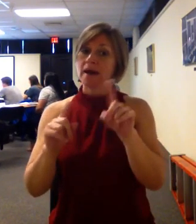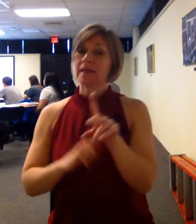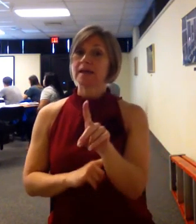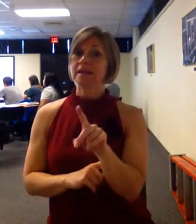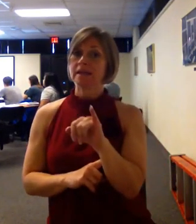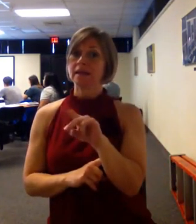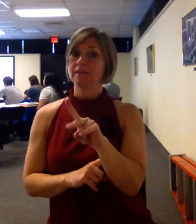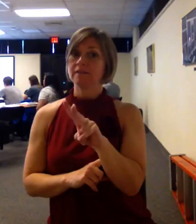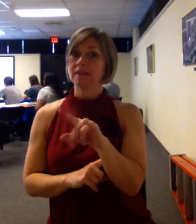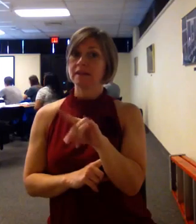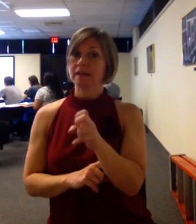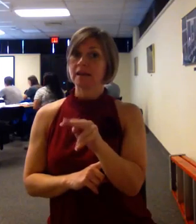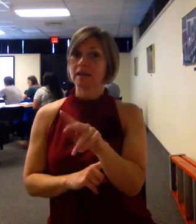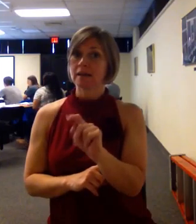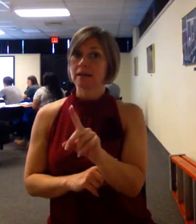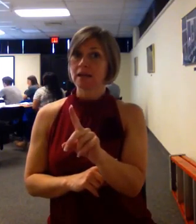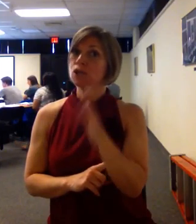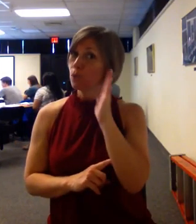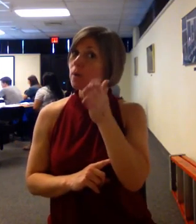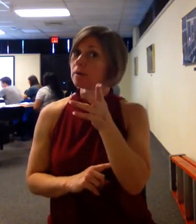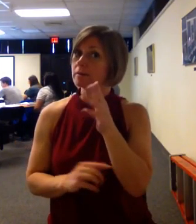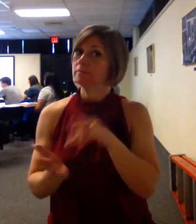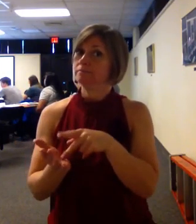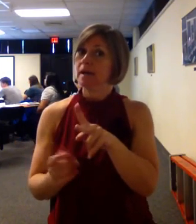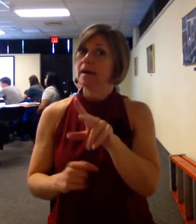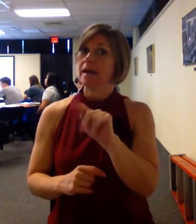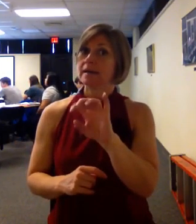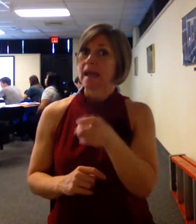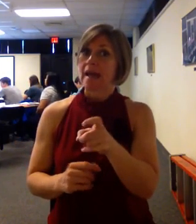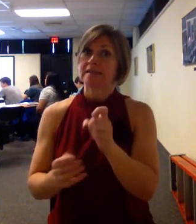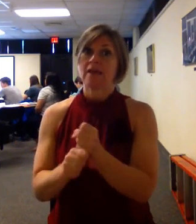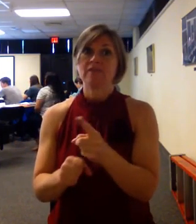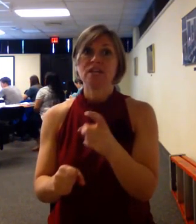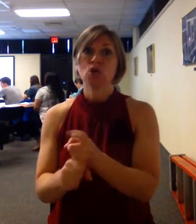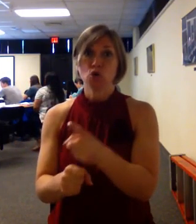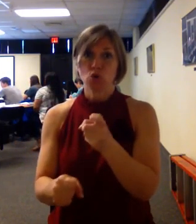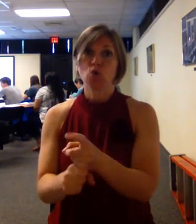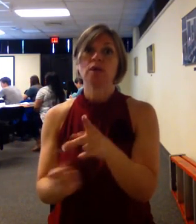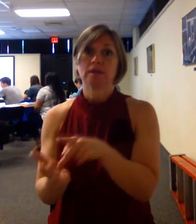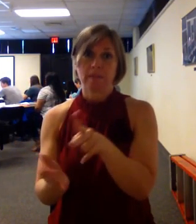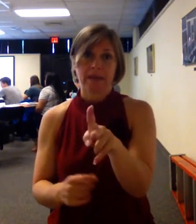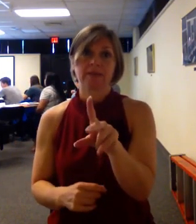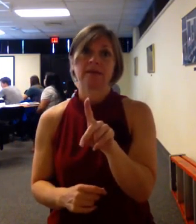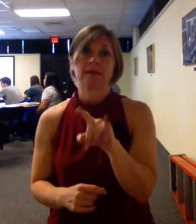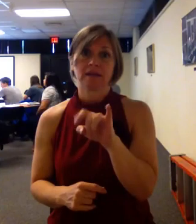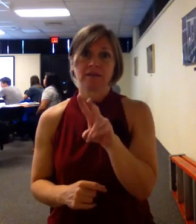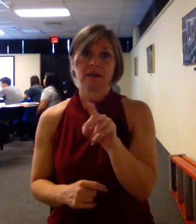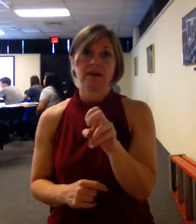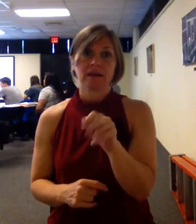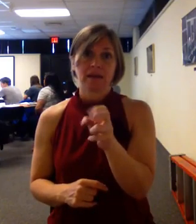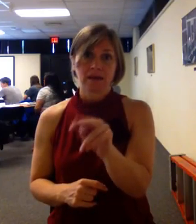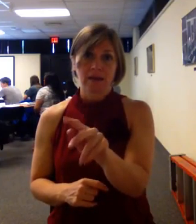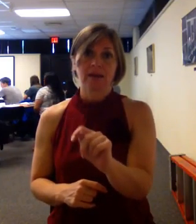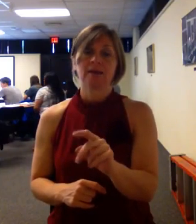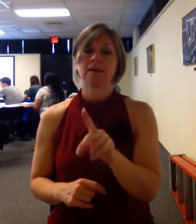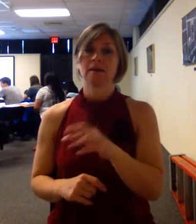be paying tax on the dividend every year that they're paying those dividends. So you're getting the capital gain,